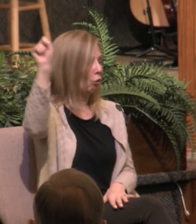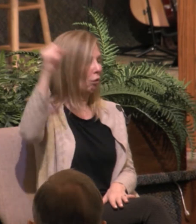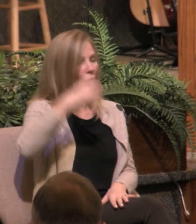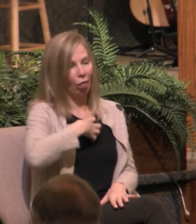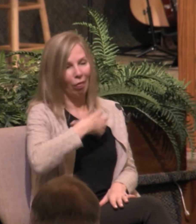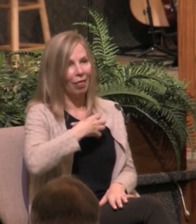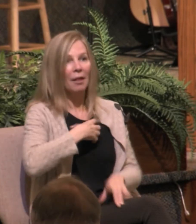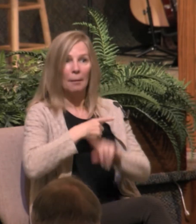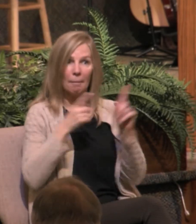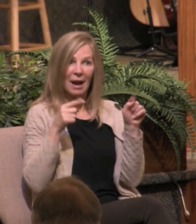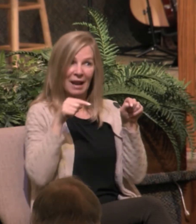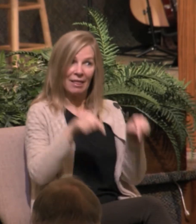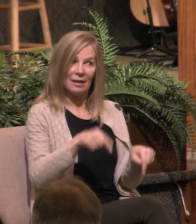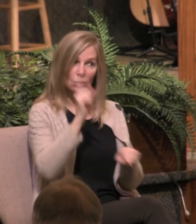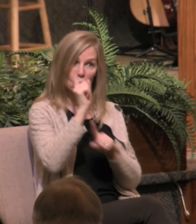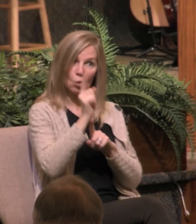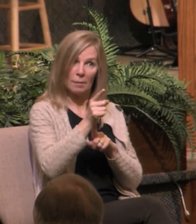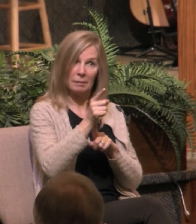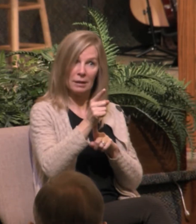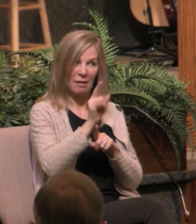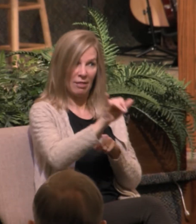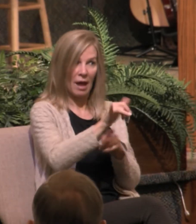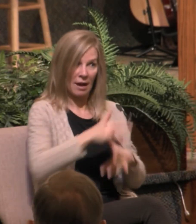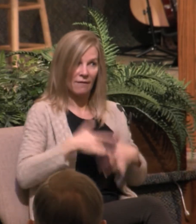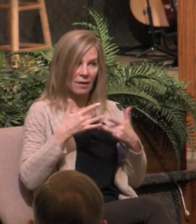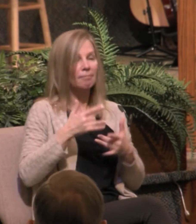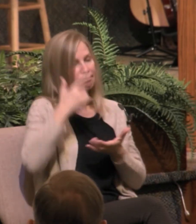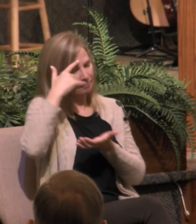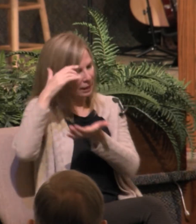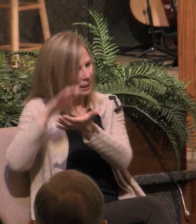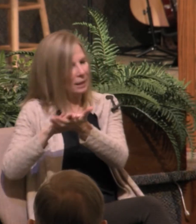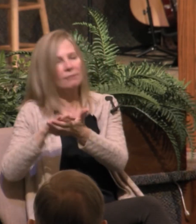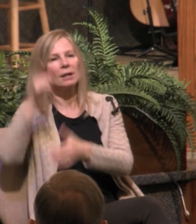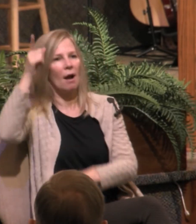constant disobedience. But in this one instance, they believed God and they acted.